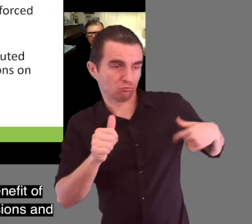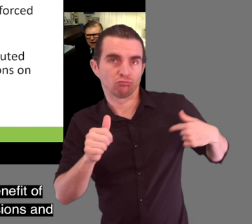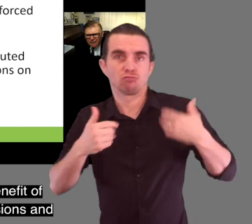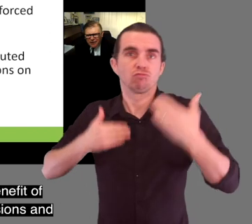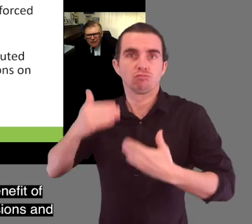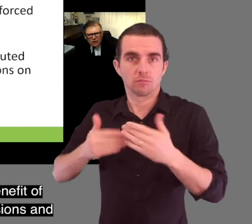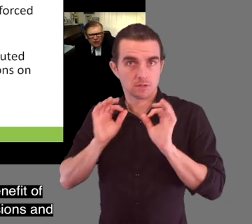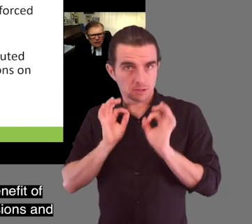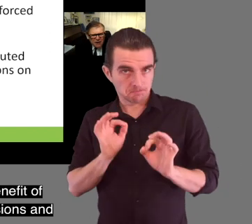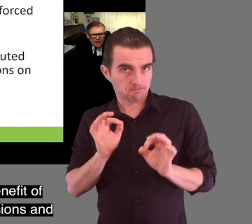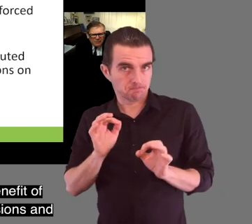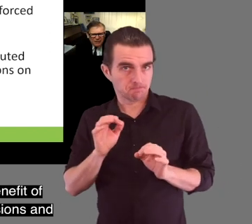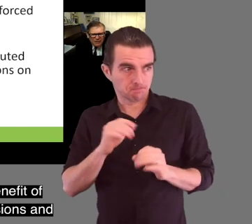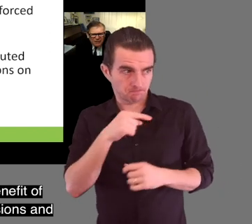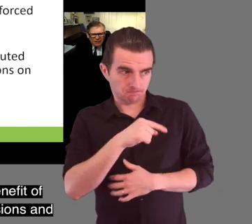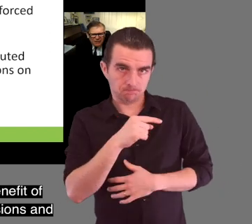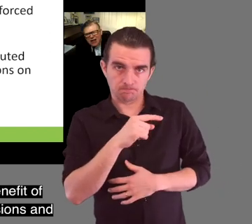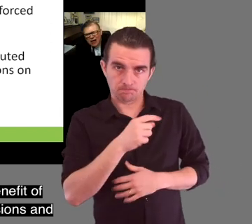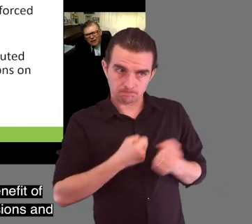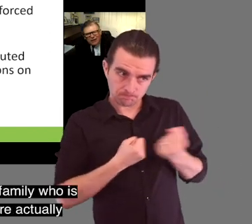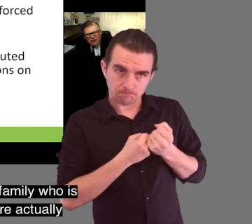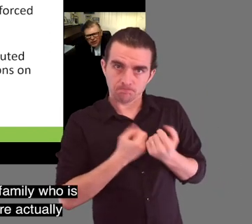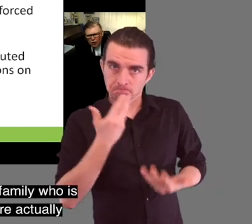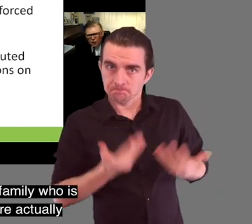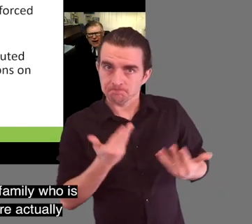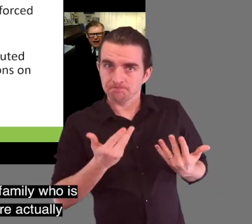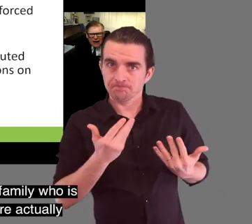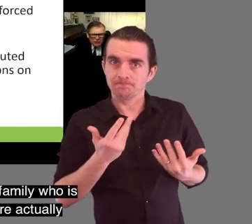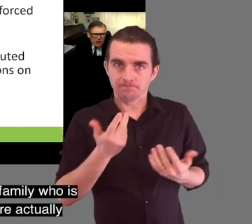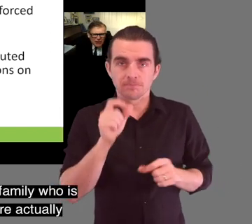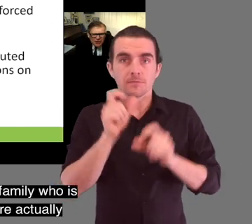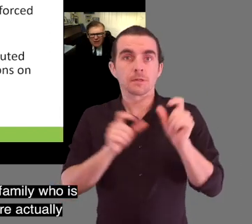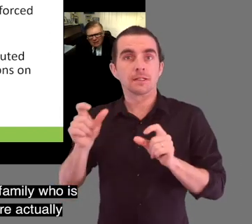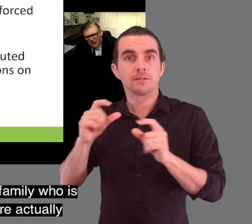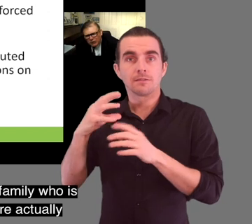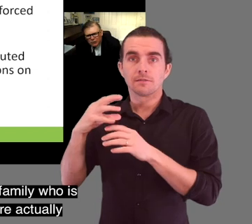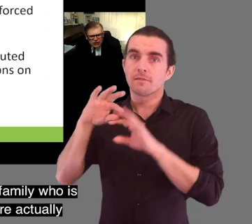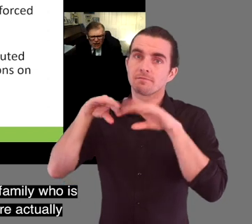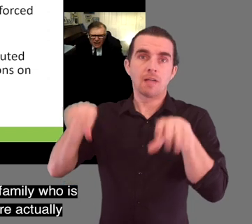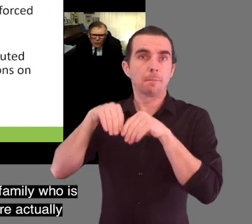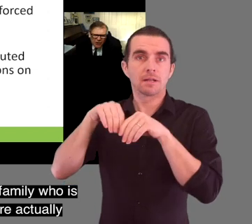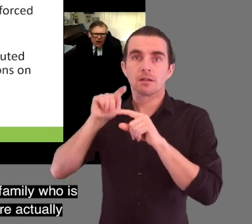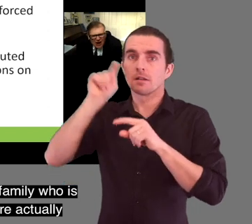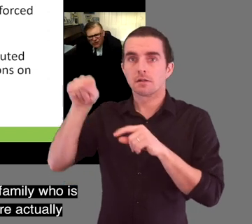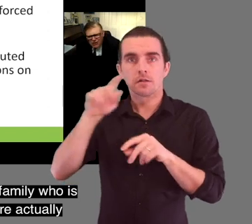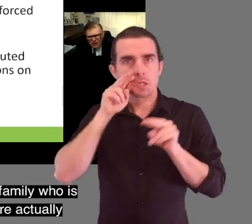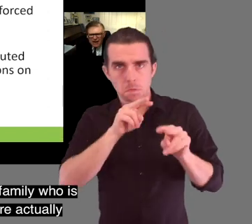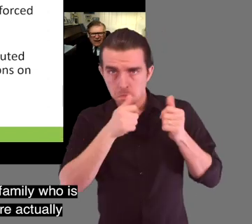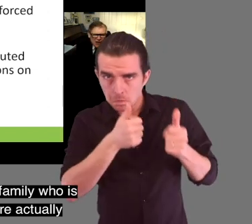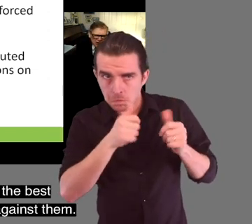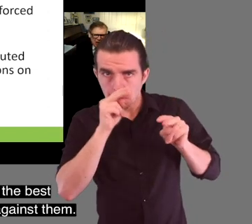to the benefit of those making the decisions, and there is no one outside the family who is checking whether they're